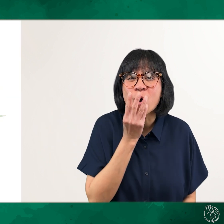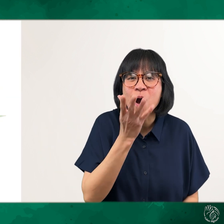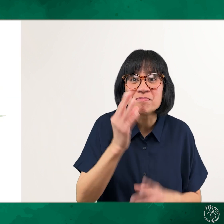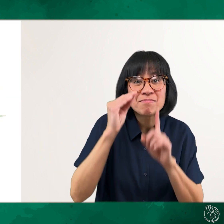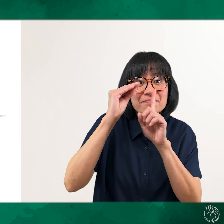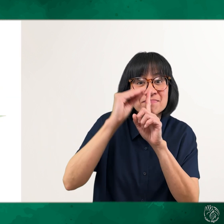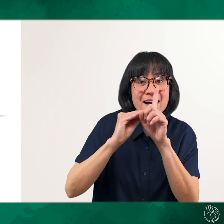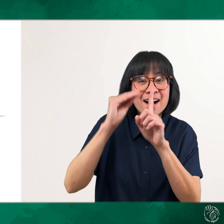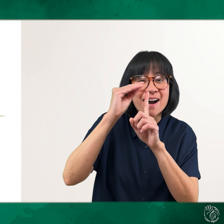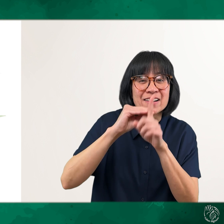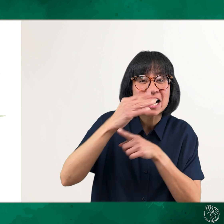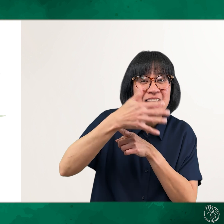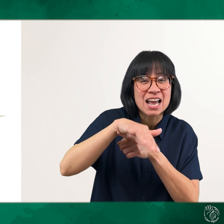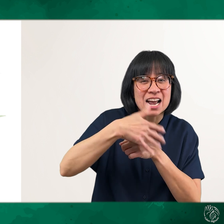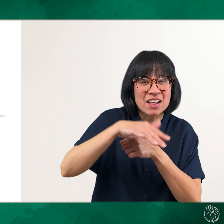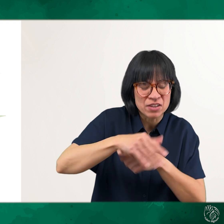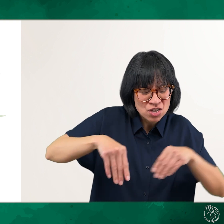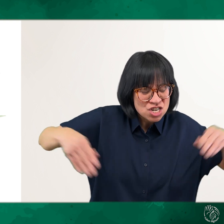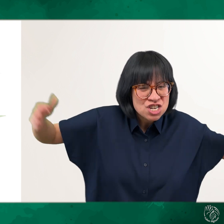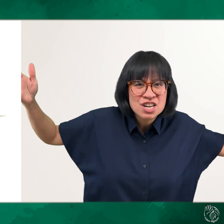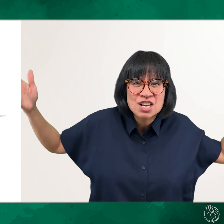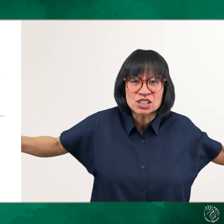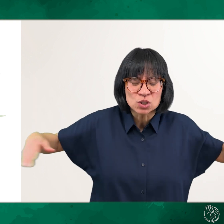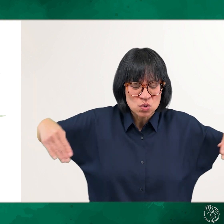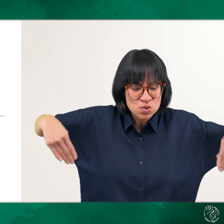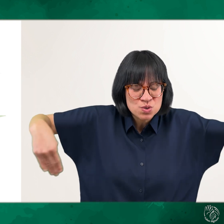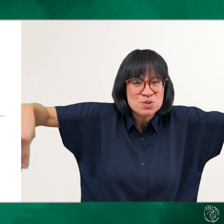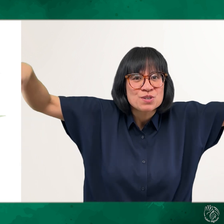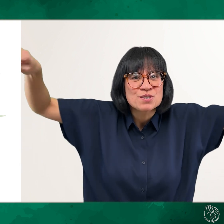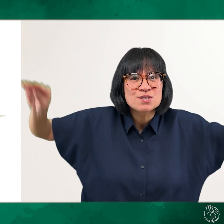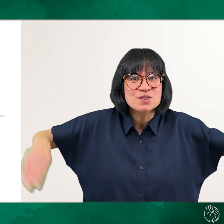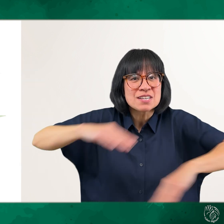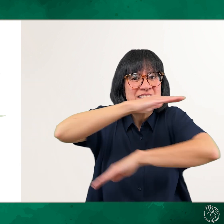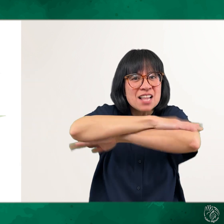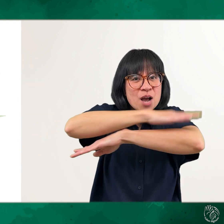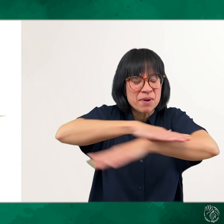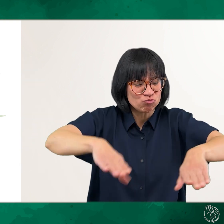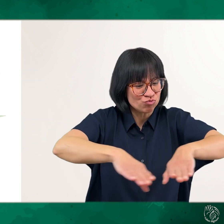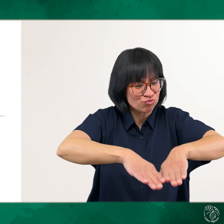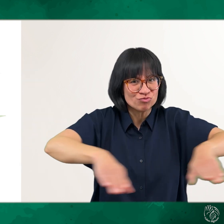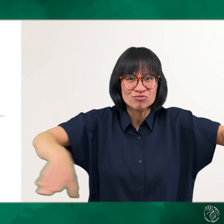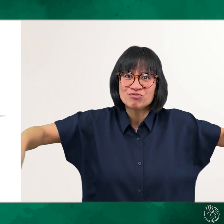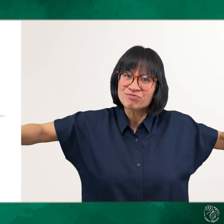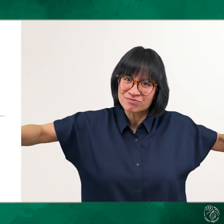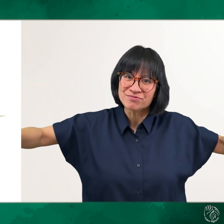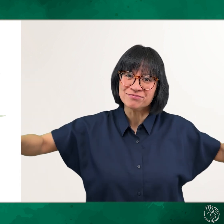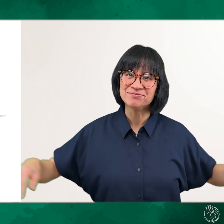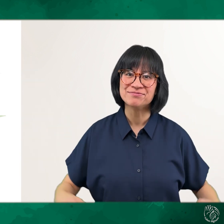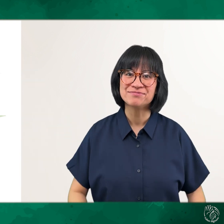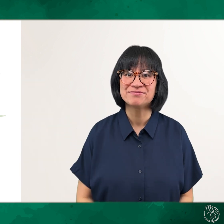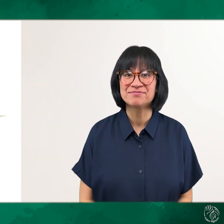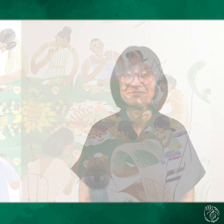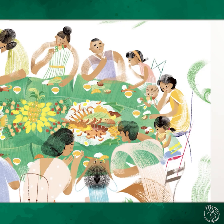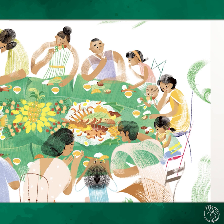Like warm banana leaves being laid onto the table for